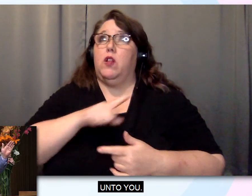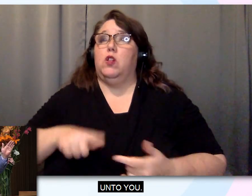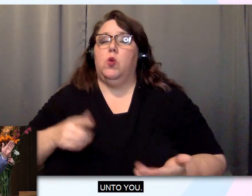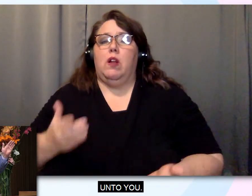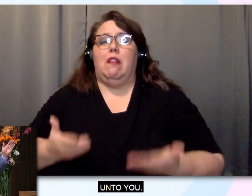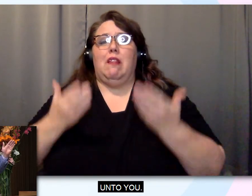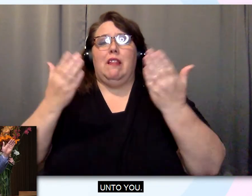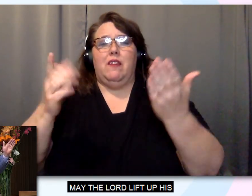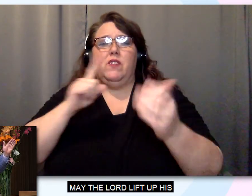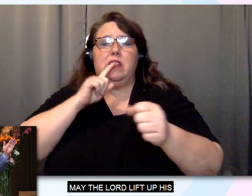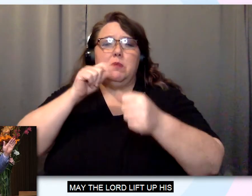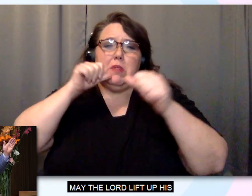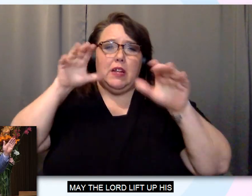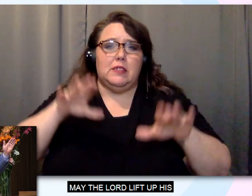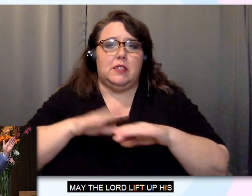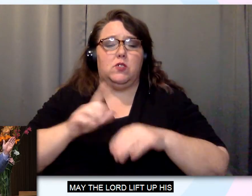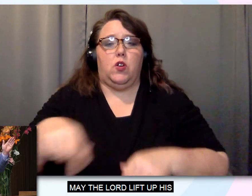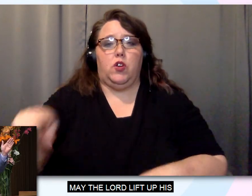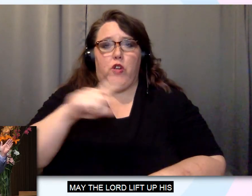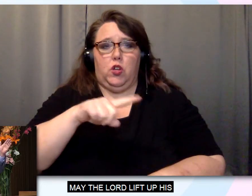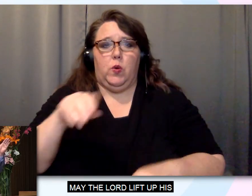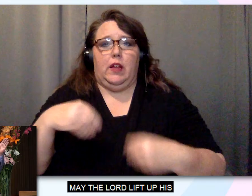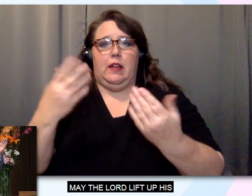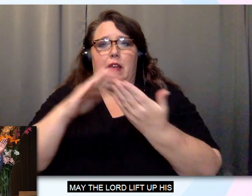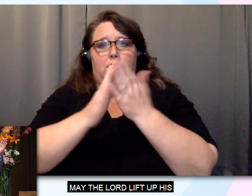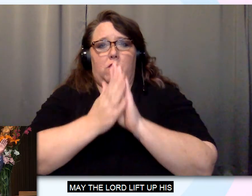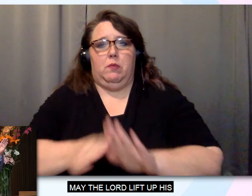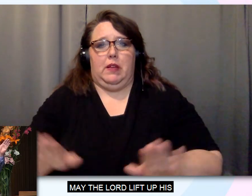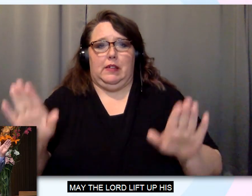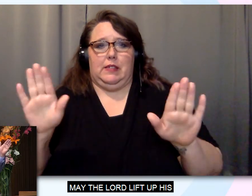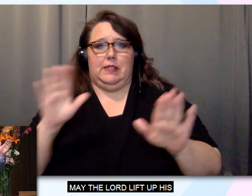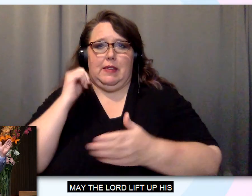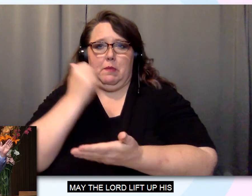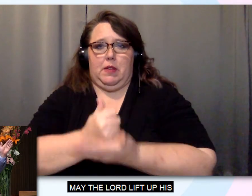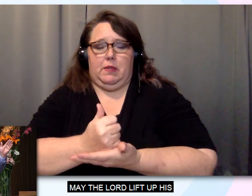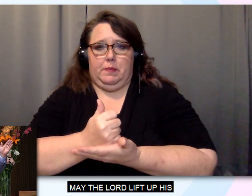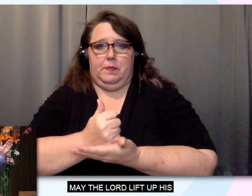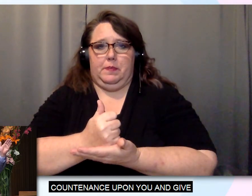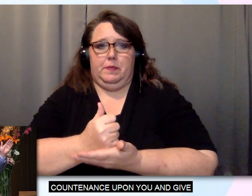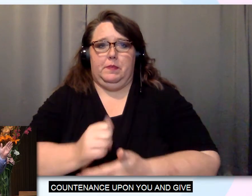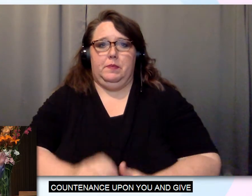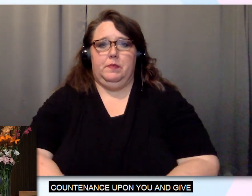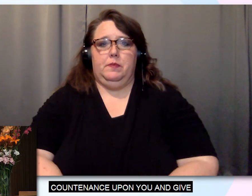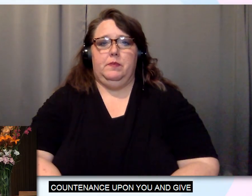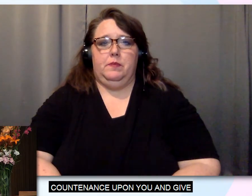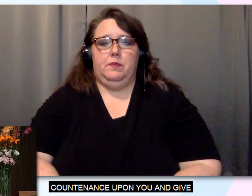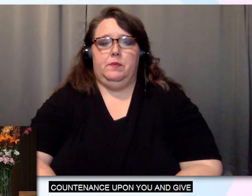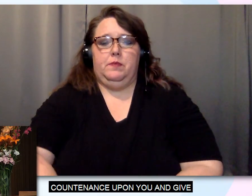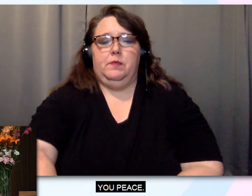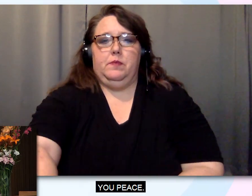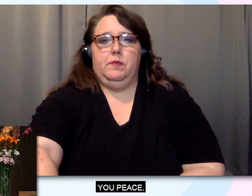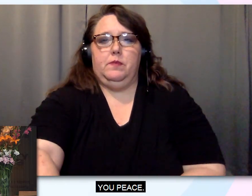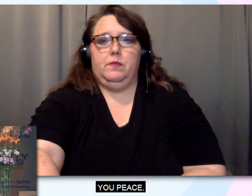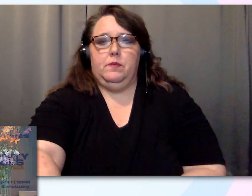you. May the Lord lift up his countenance upon you and give you peace. Amen.